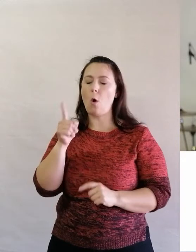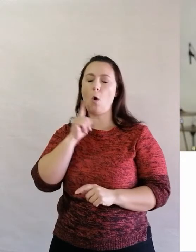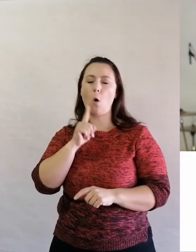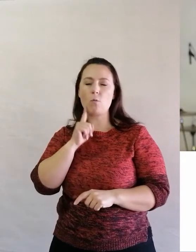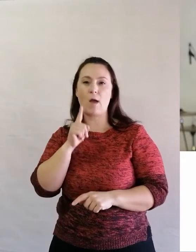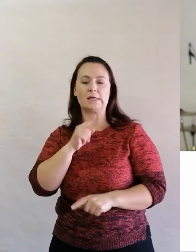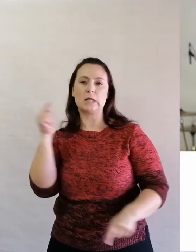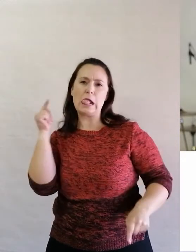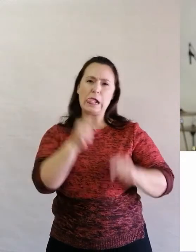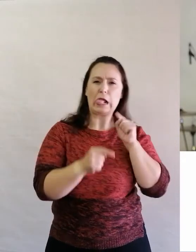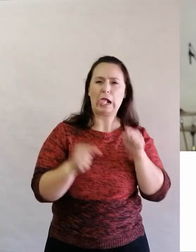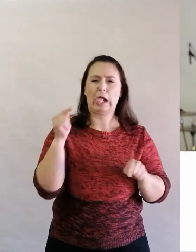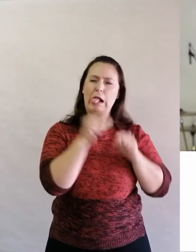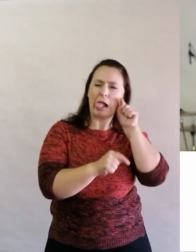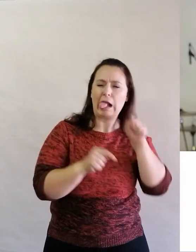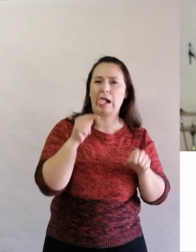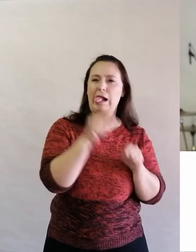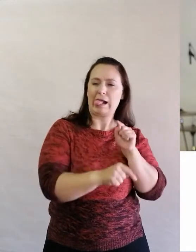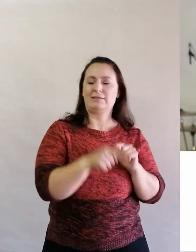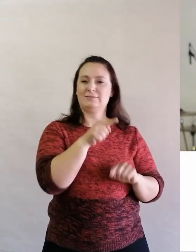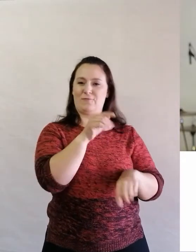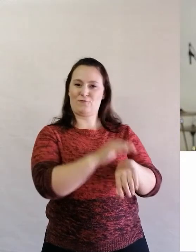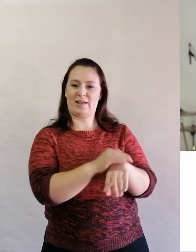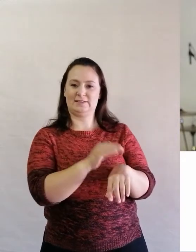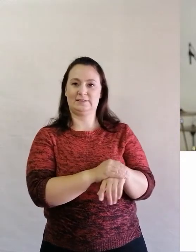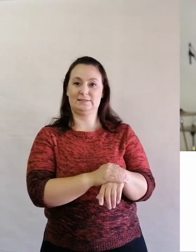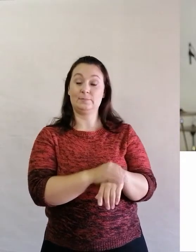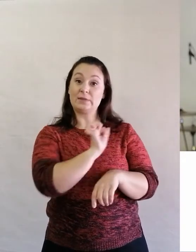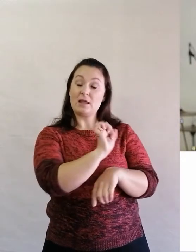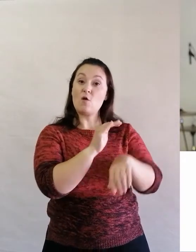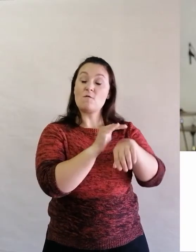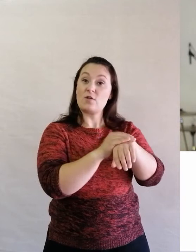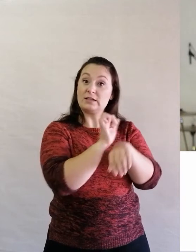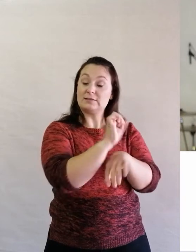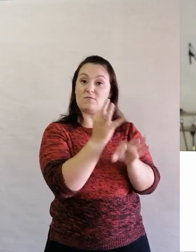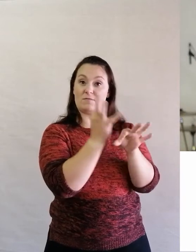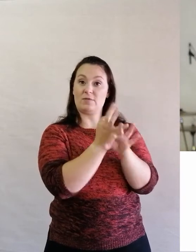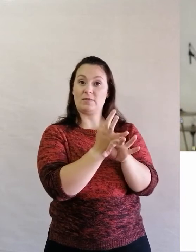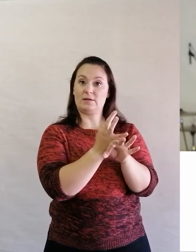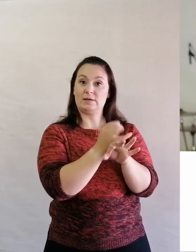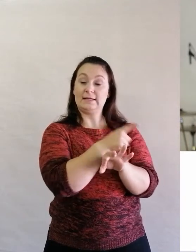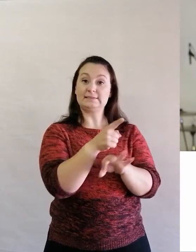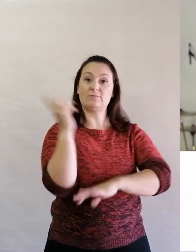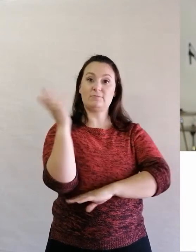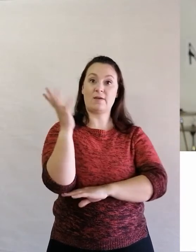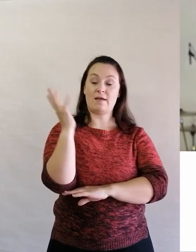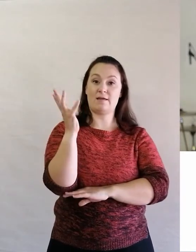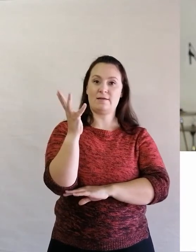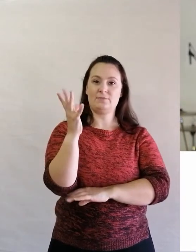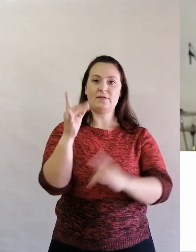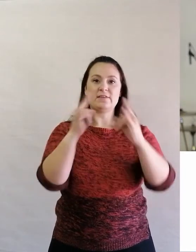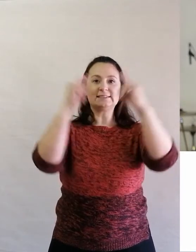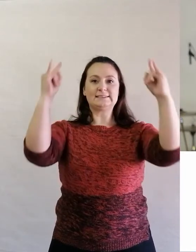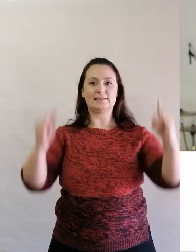almost forgotten about a lot of that stuff. I just remember his dad was a evangelist who set up a tent